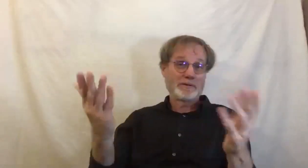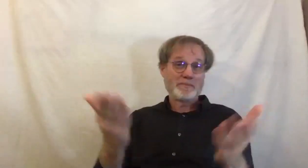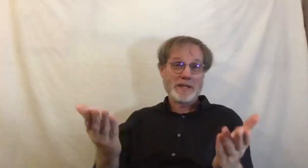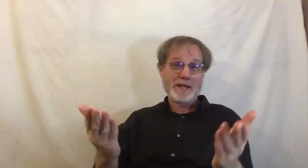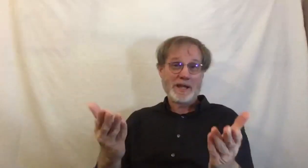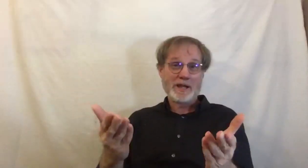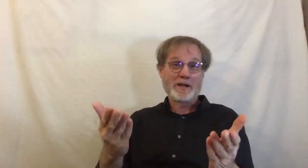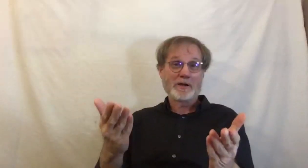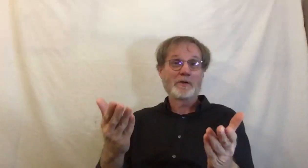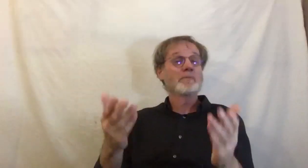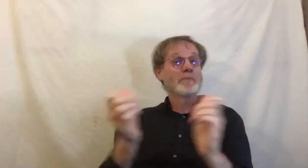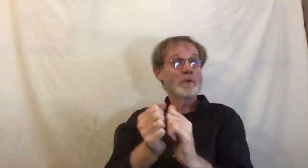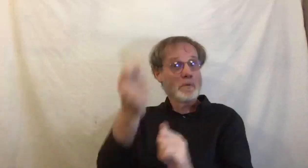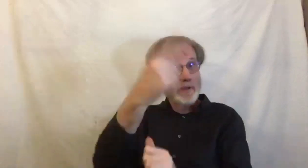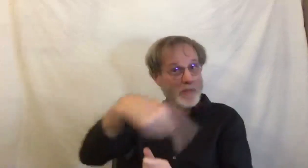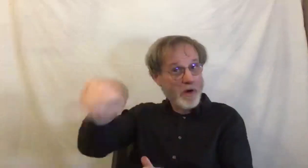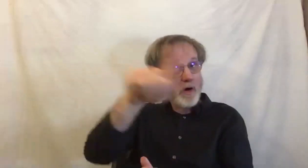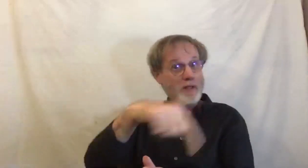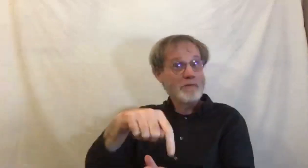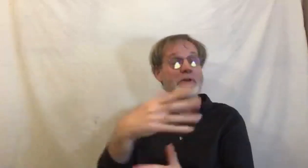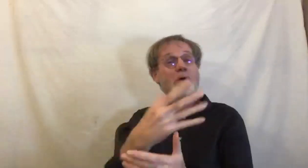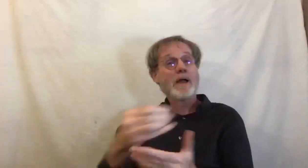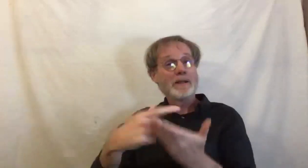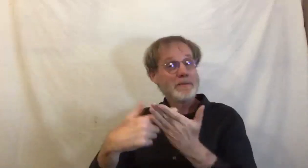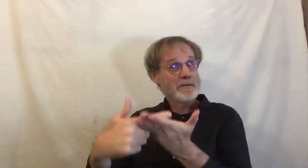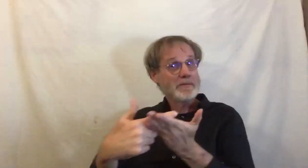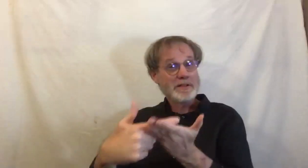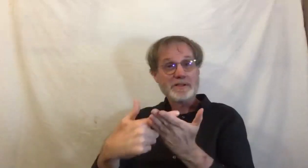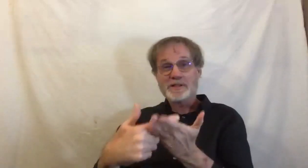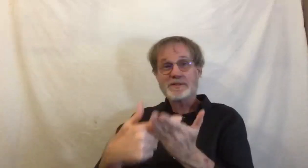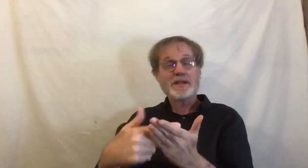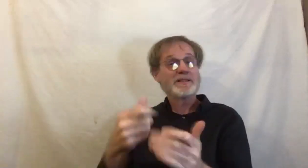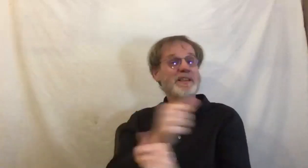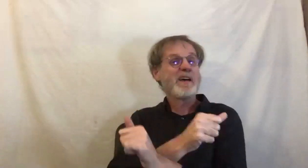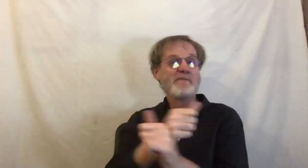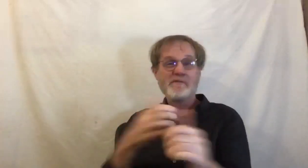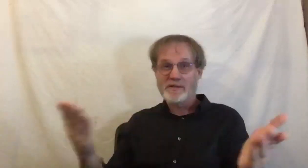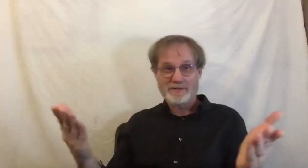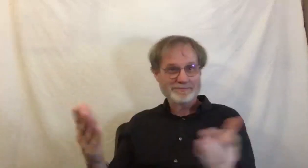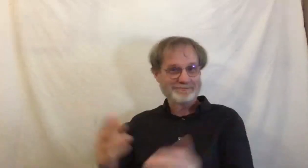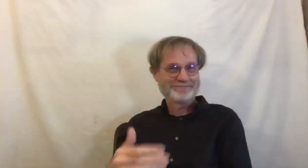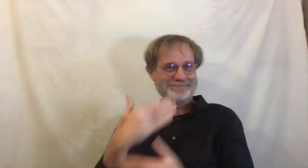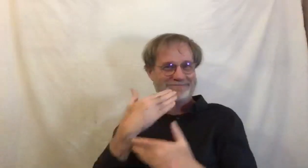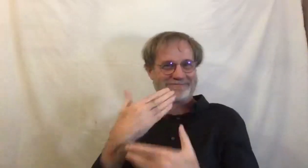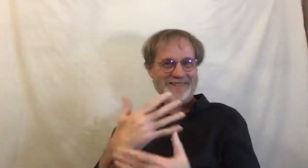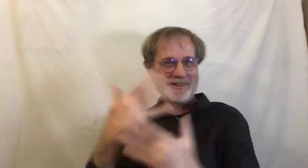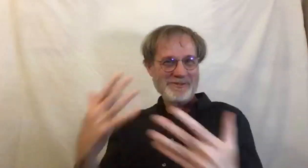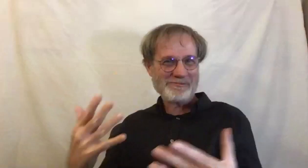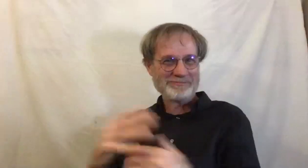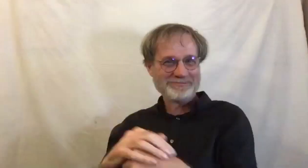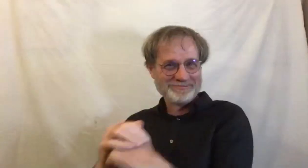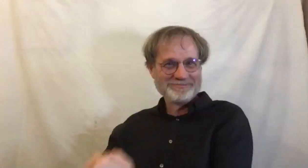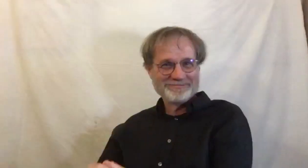I'm very honored to be here today with you all and have this discussion. It means everything, so thank you so